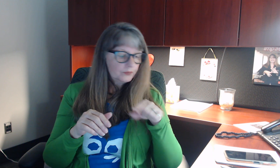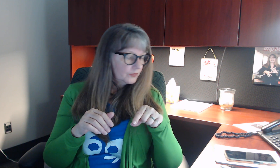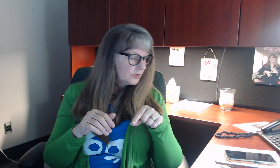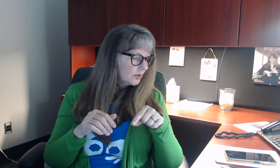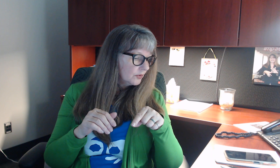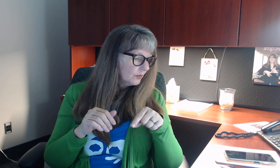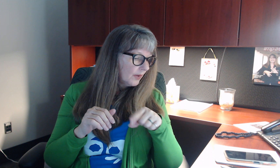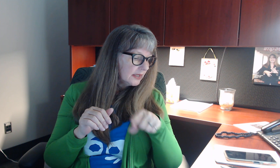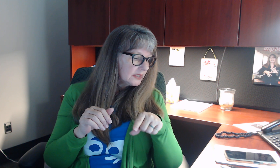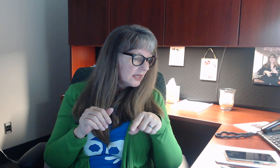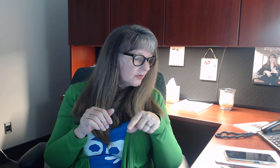So your relatives,